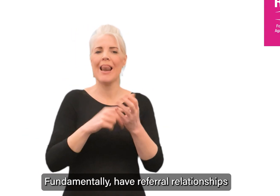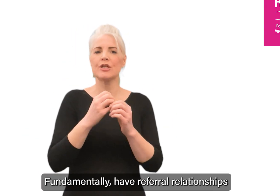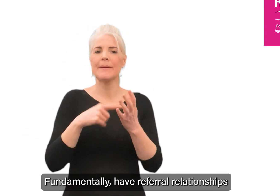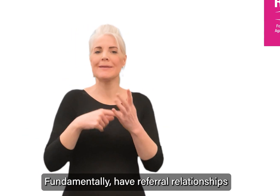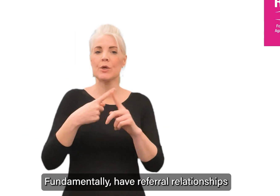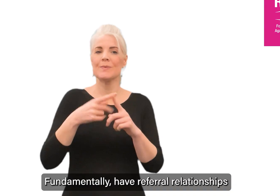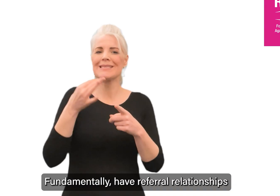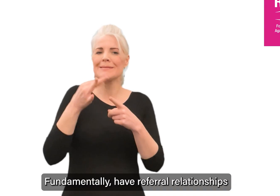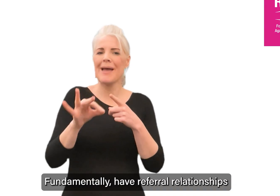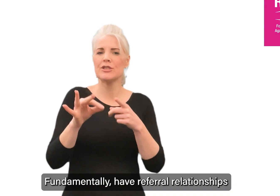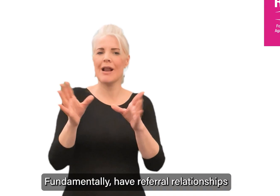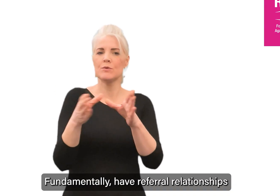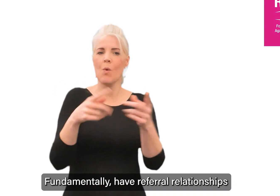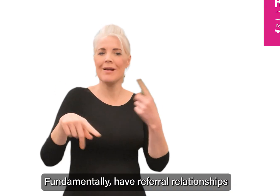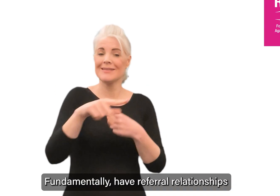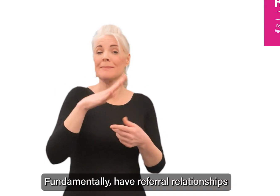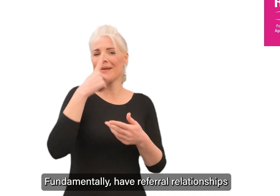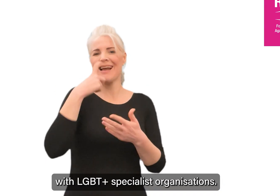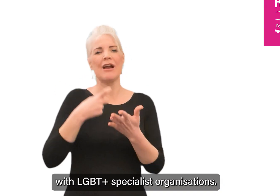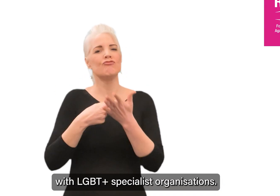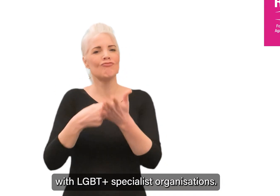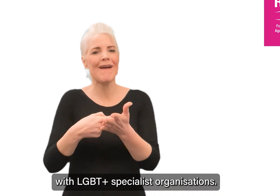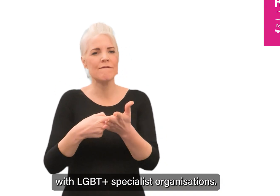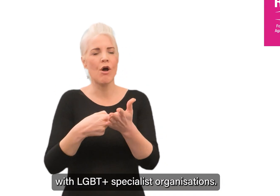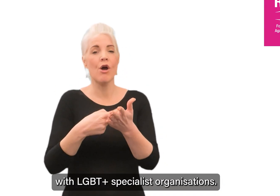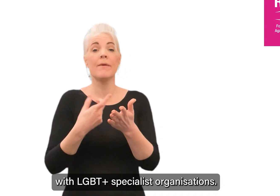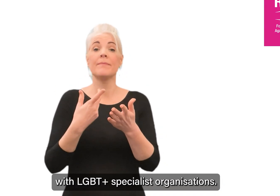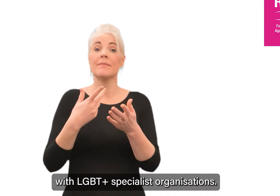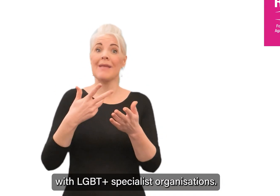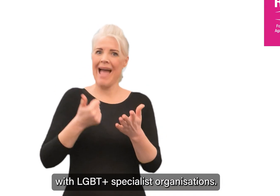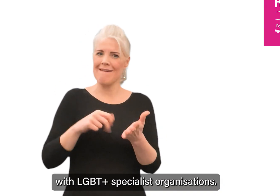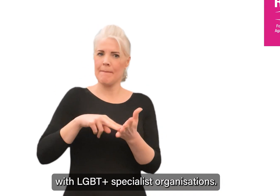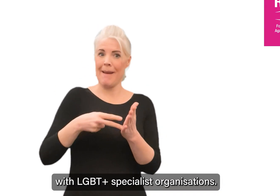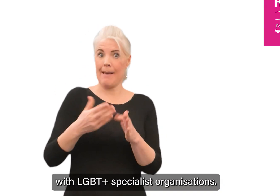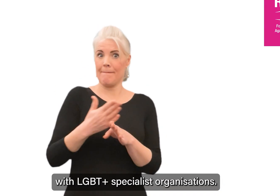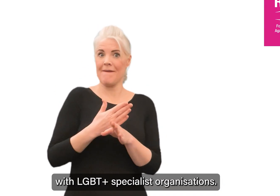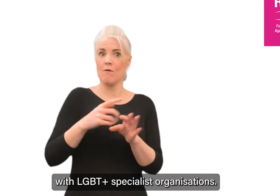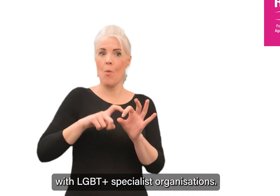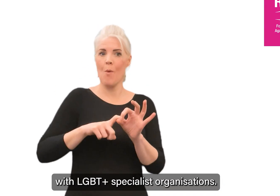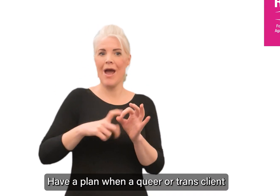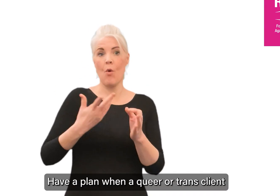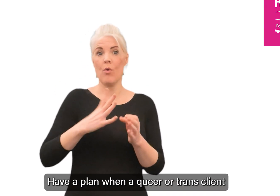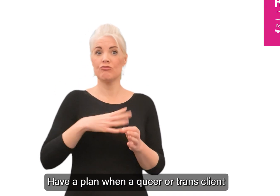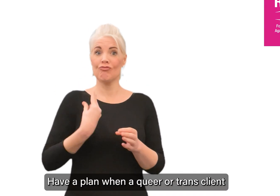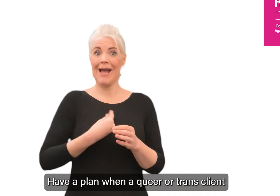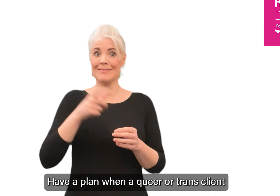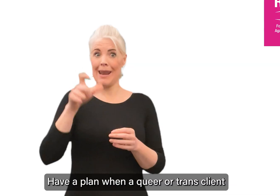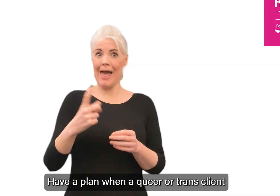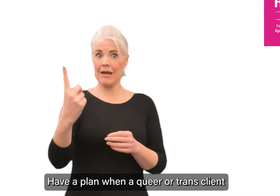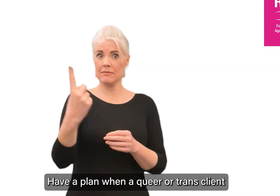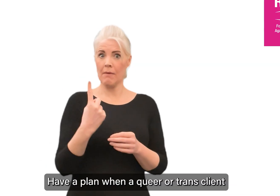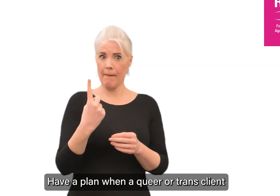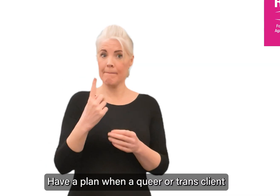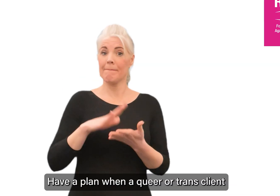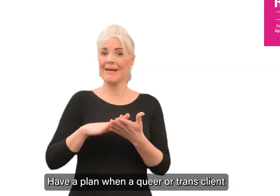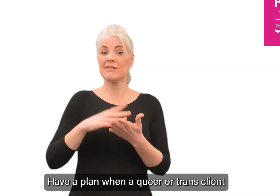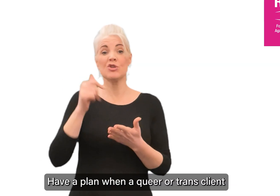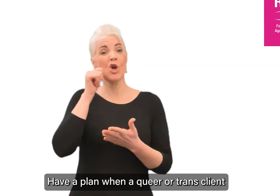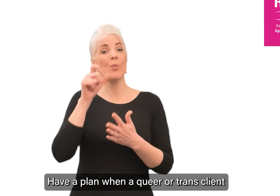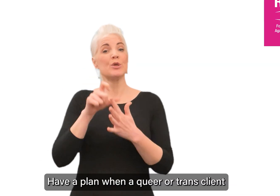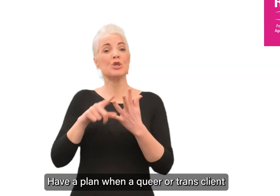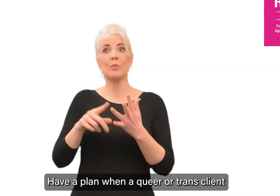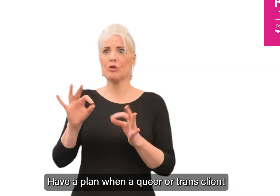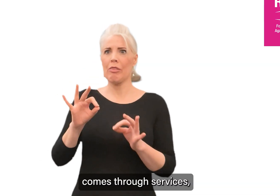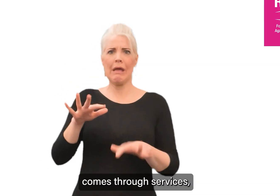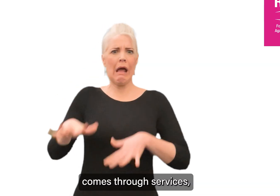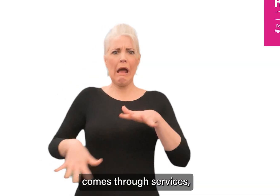Fundamentally, have referral relationships with LGBT plus specialist organizations. Have a plan when a queer